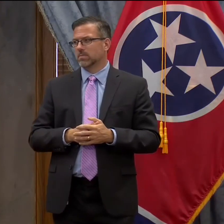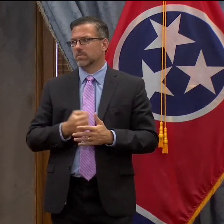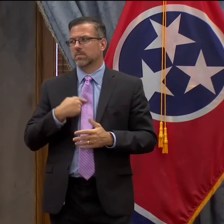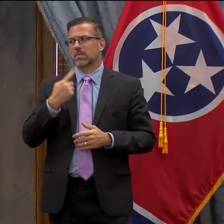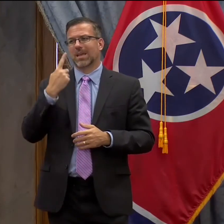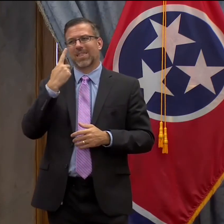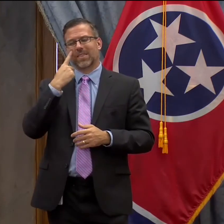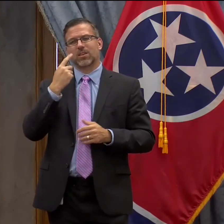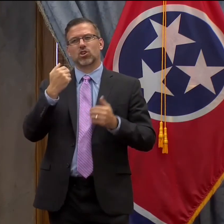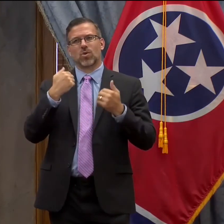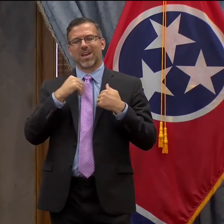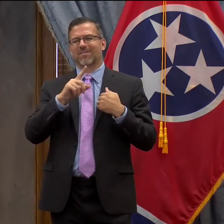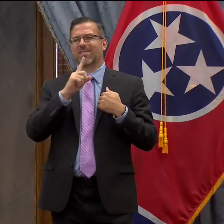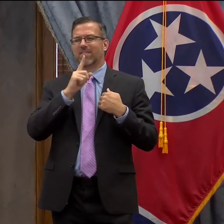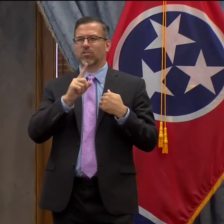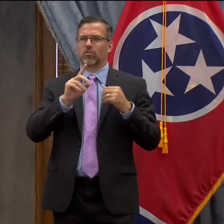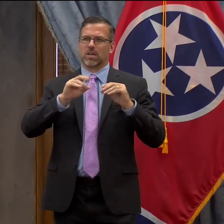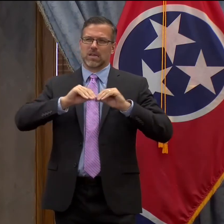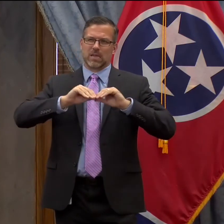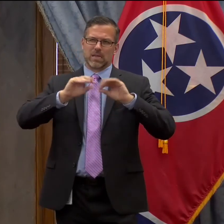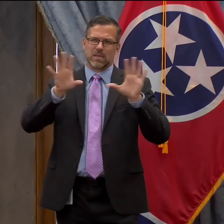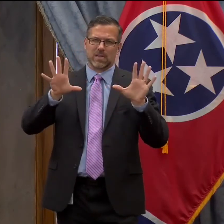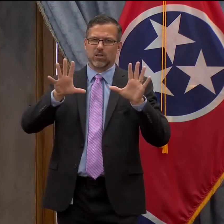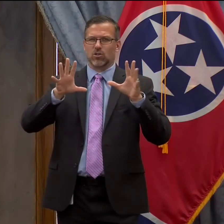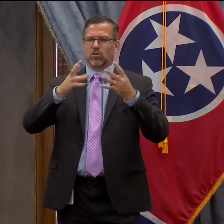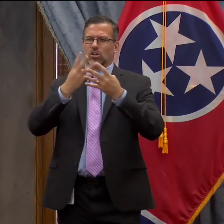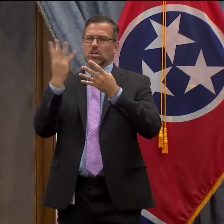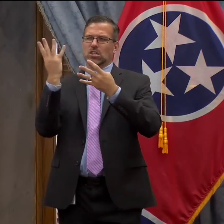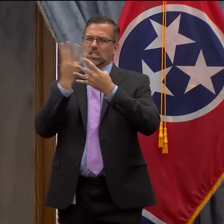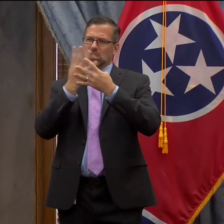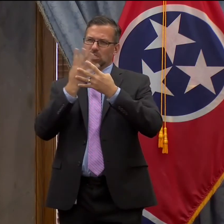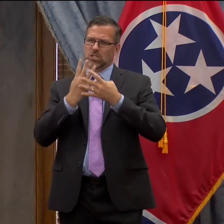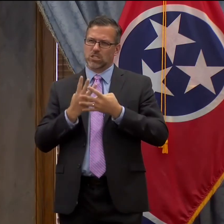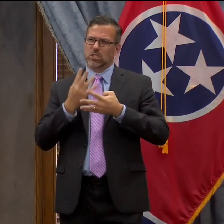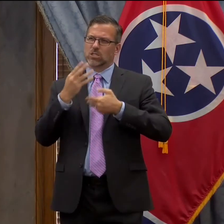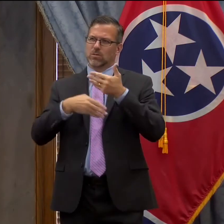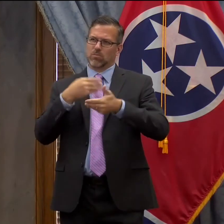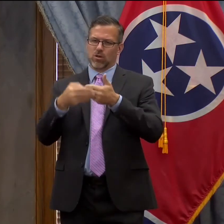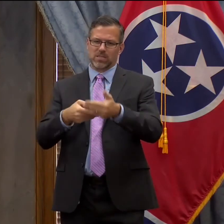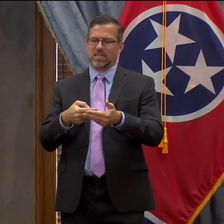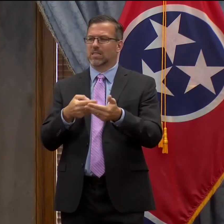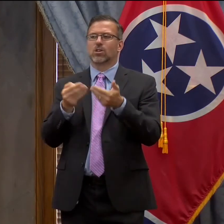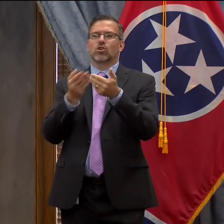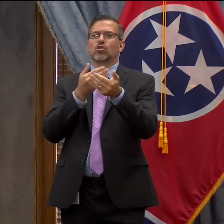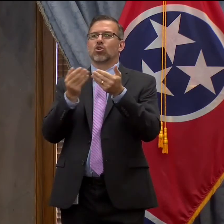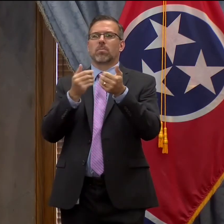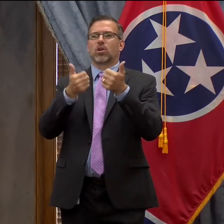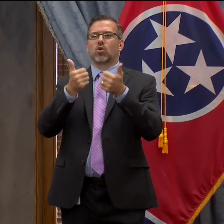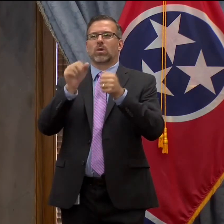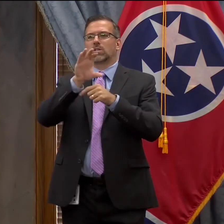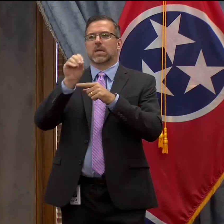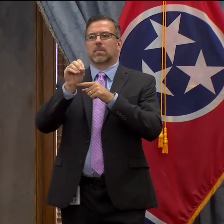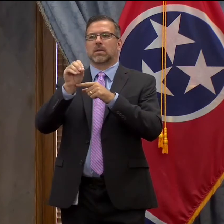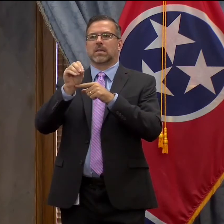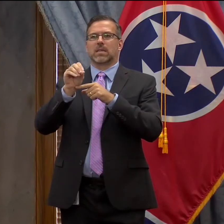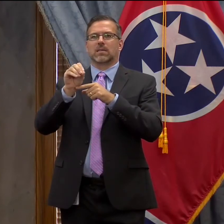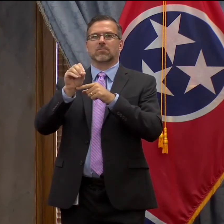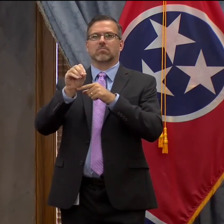clear and strict vetting process for whatever international company you talk to about coming to Tennessee.